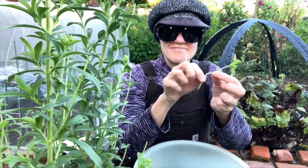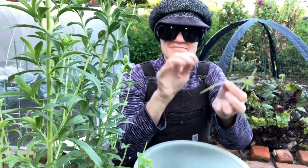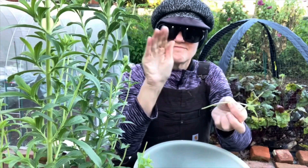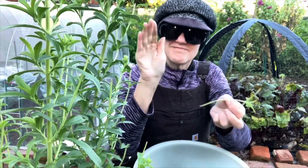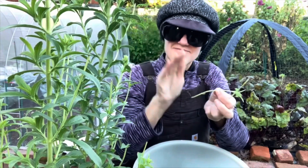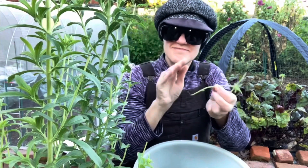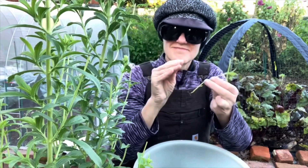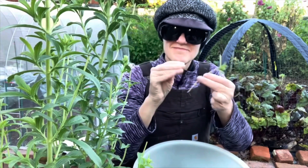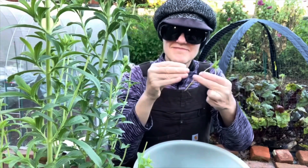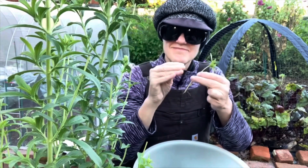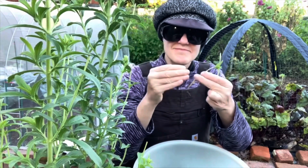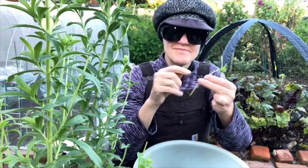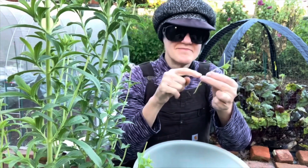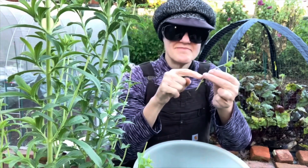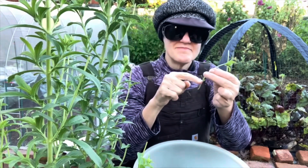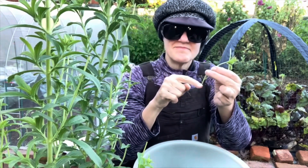getting less flexible.